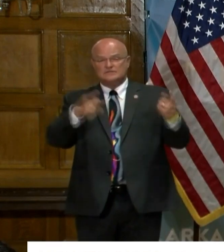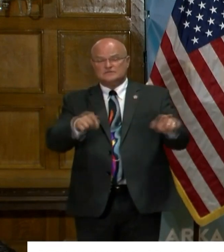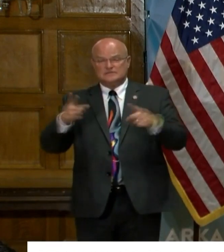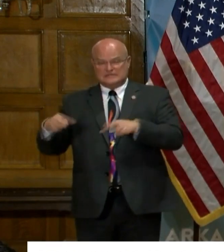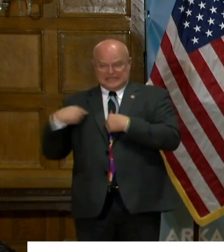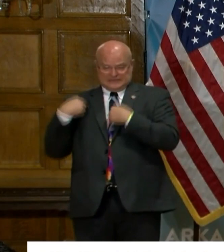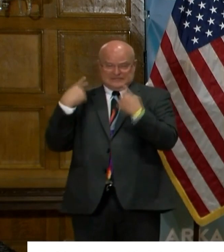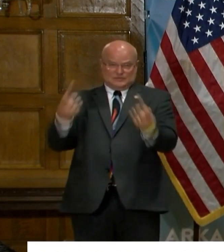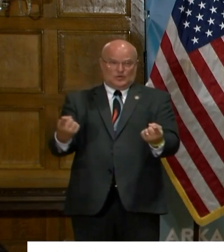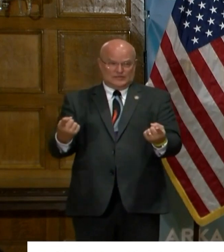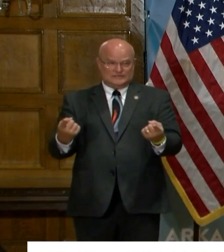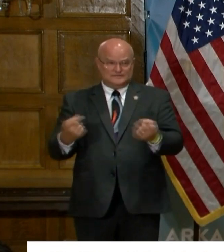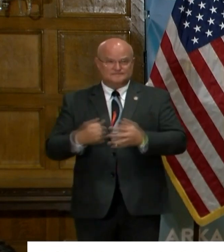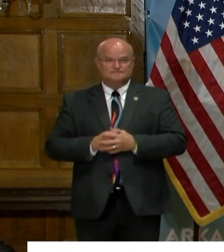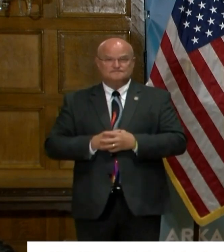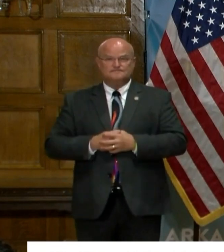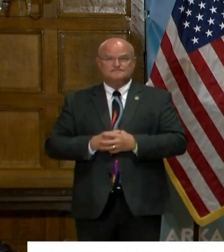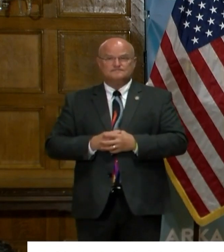been up to this point?